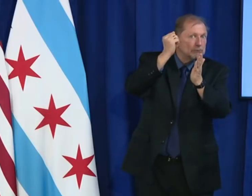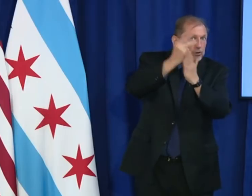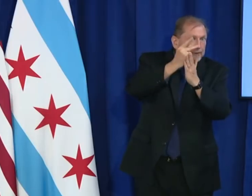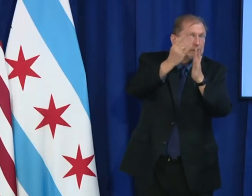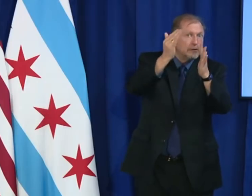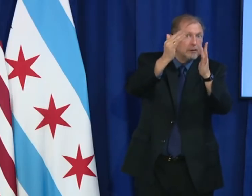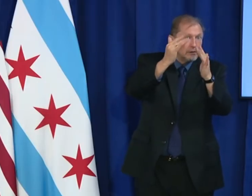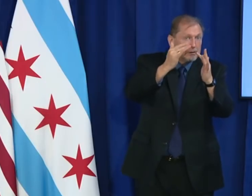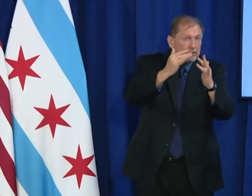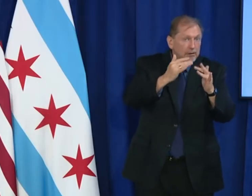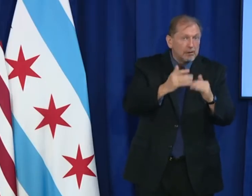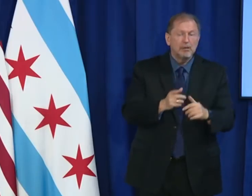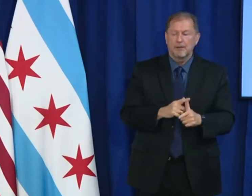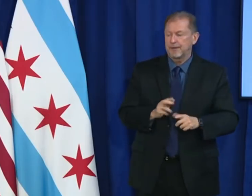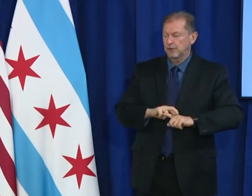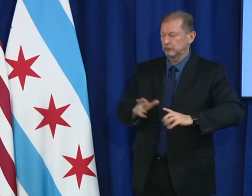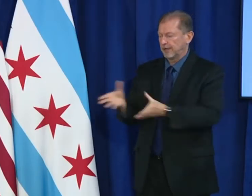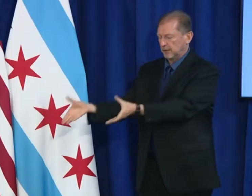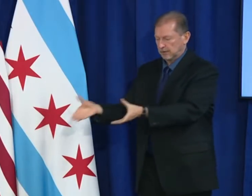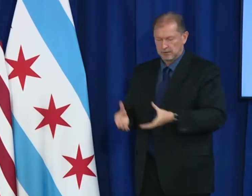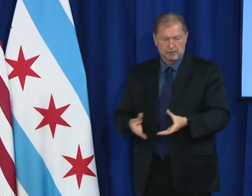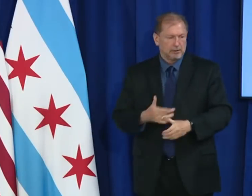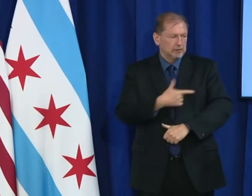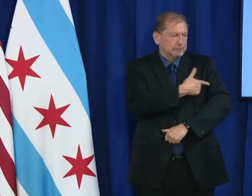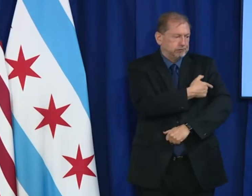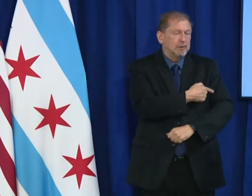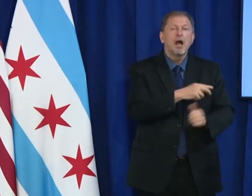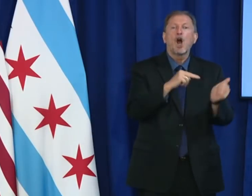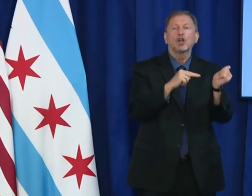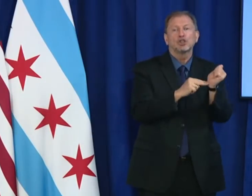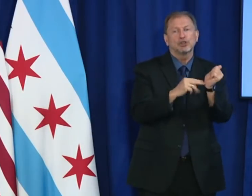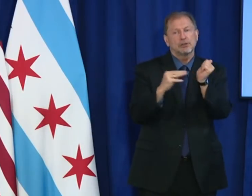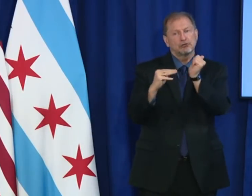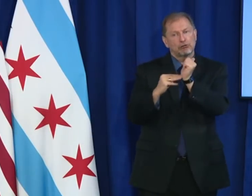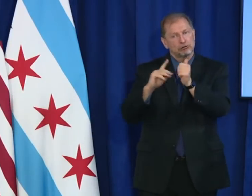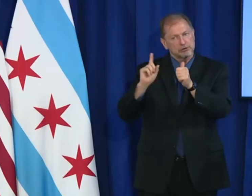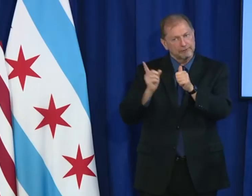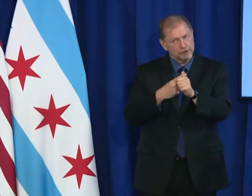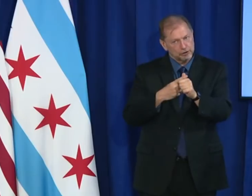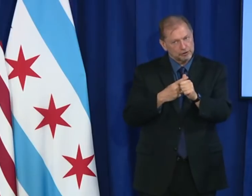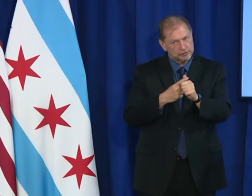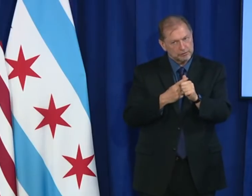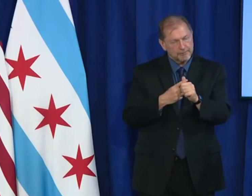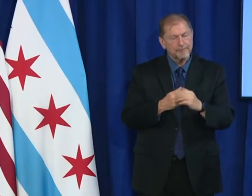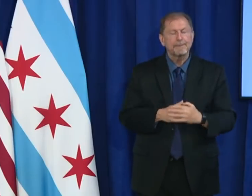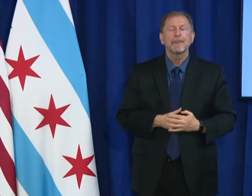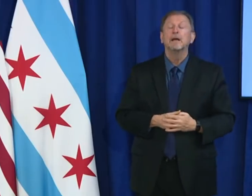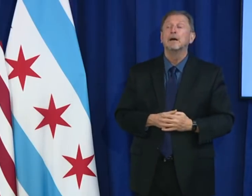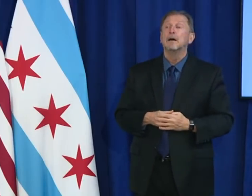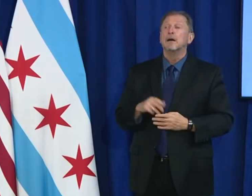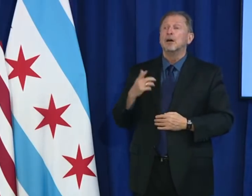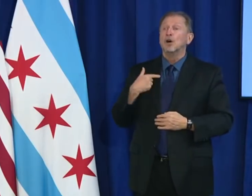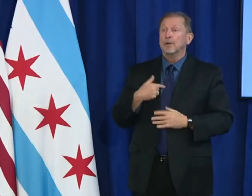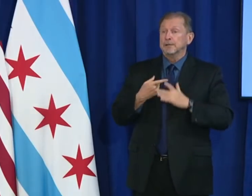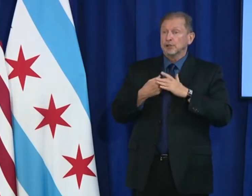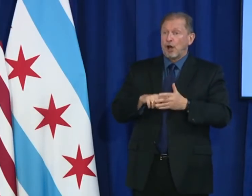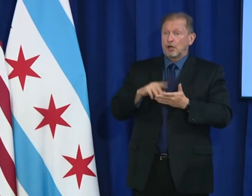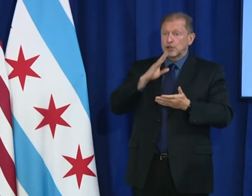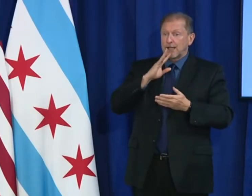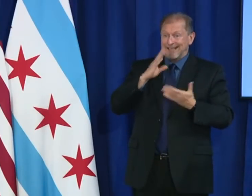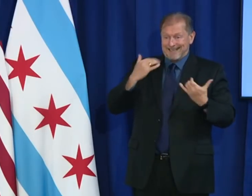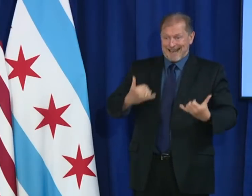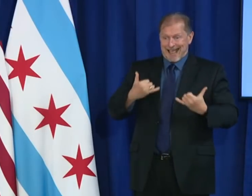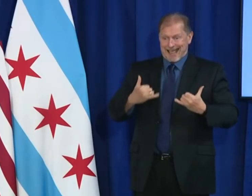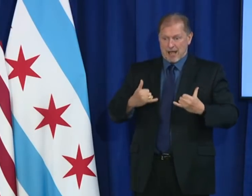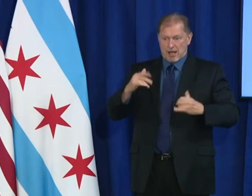able to begin very, very quickly with the healthcare workers. I am worried, and part of the reason why we started talking about vaccine today is that